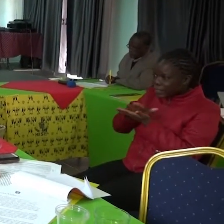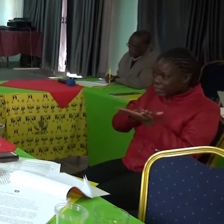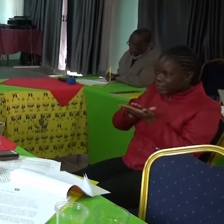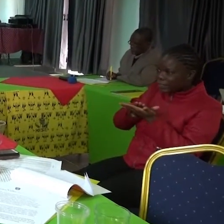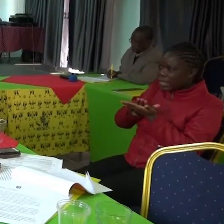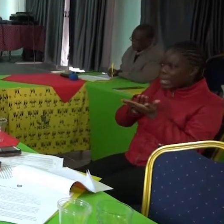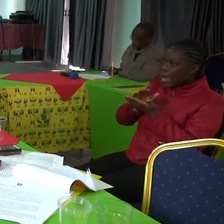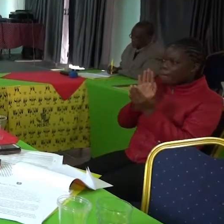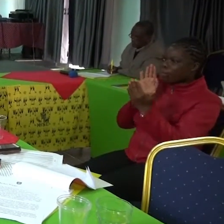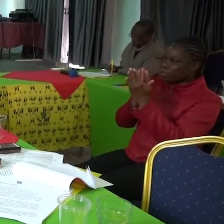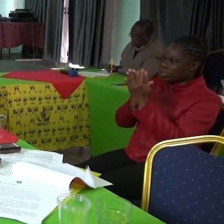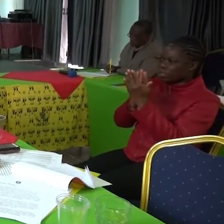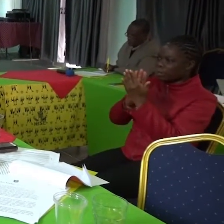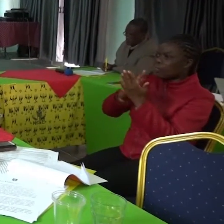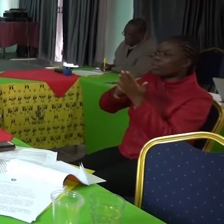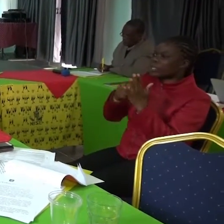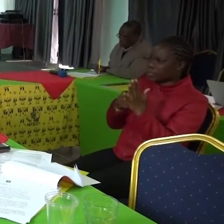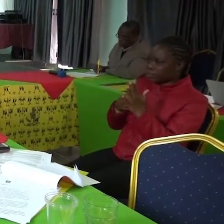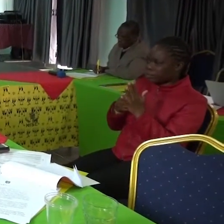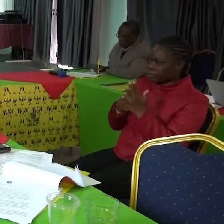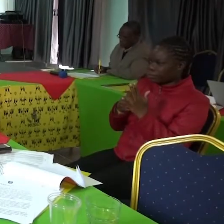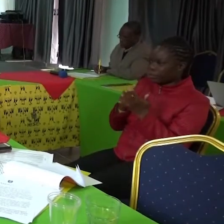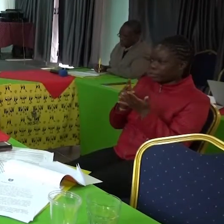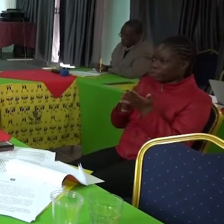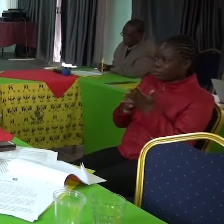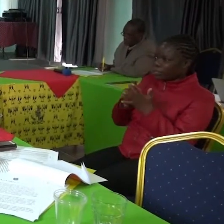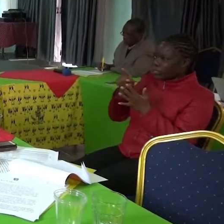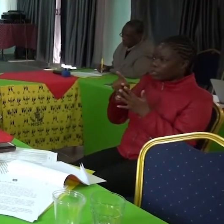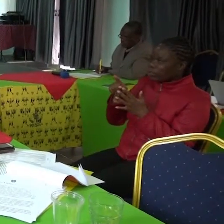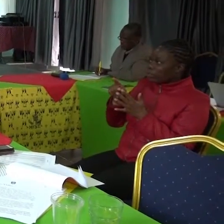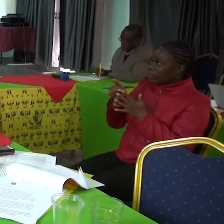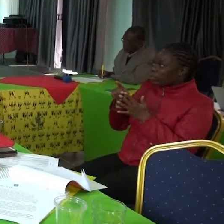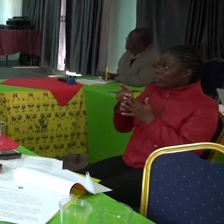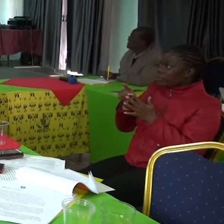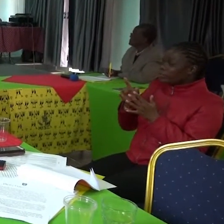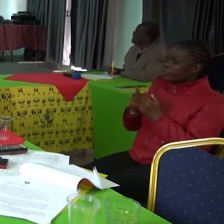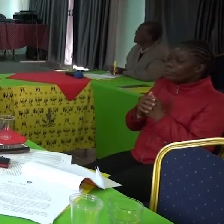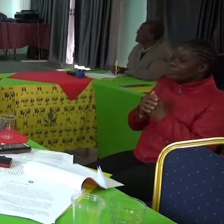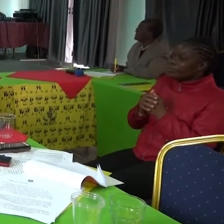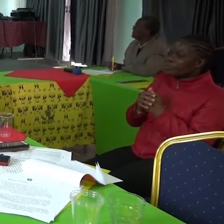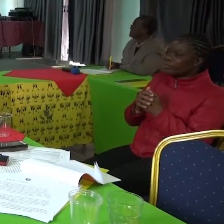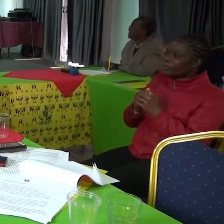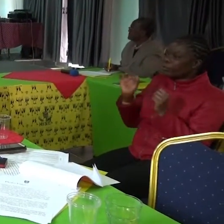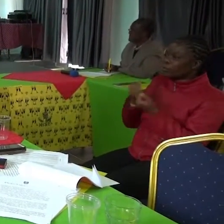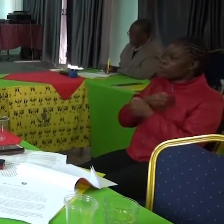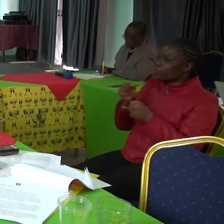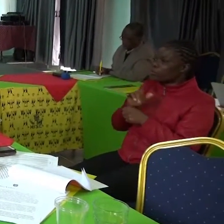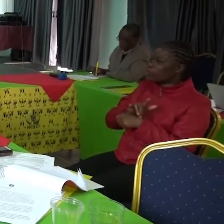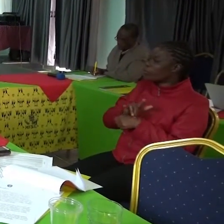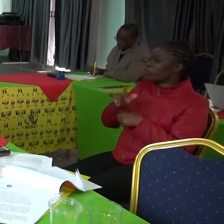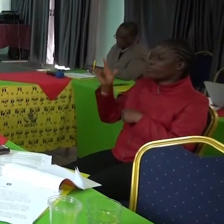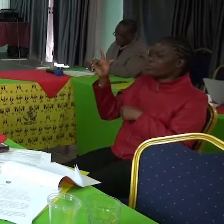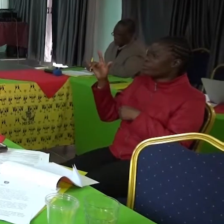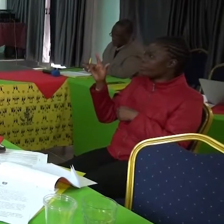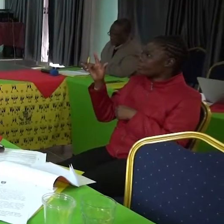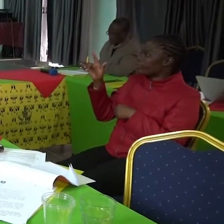project. No going to the flight to attend a workshop, an international workshop or a national. No